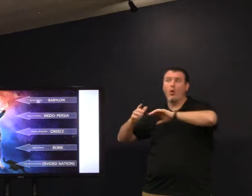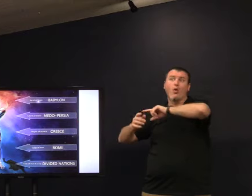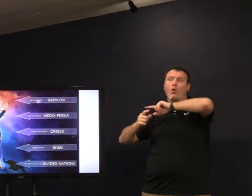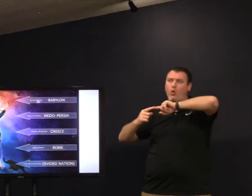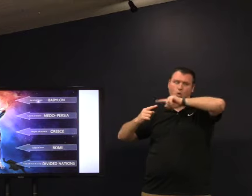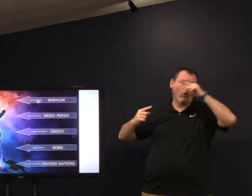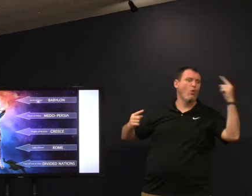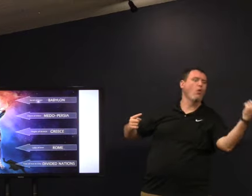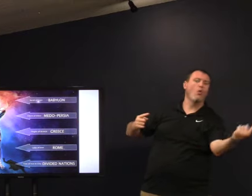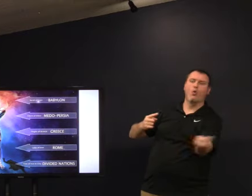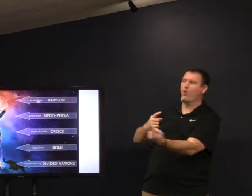parts of Africa,